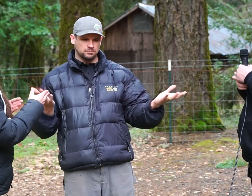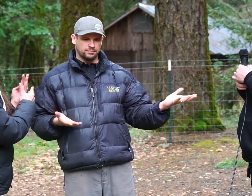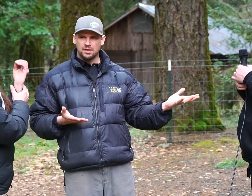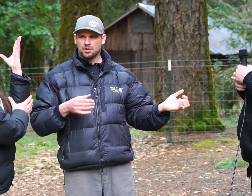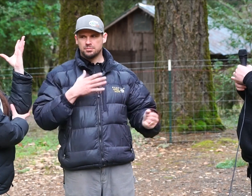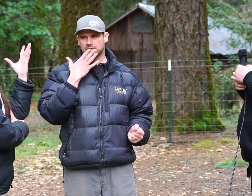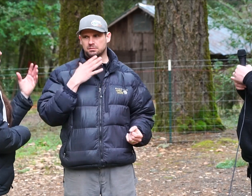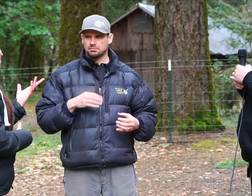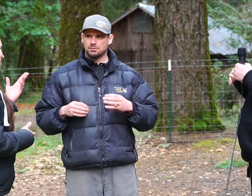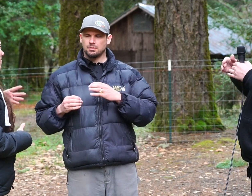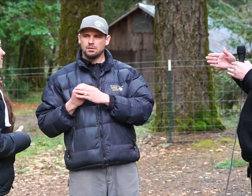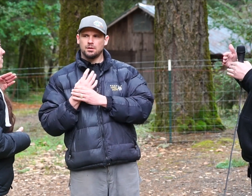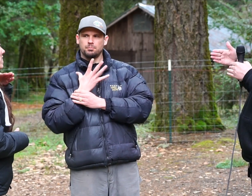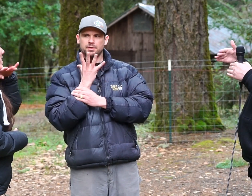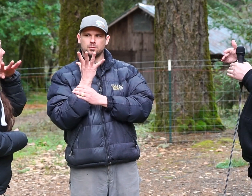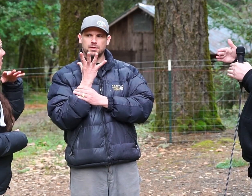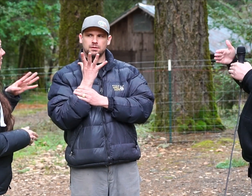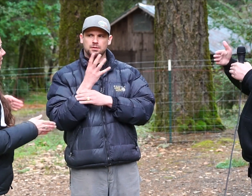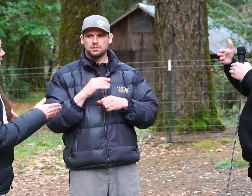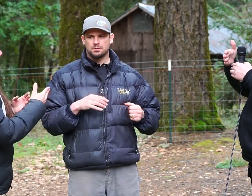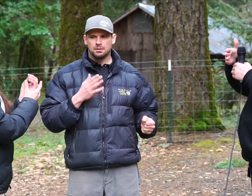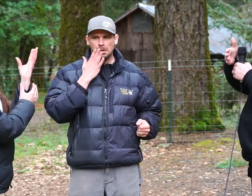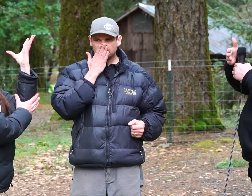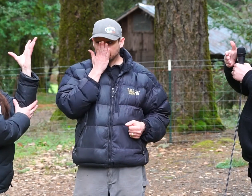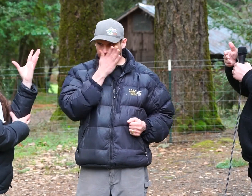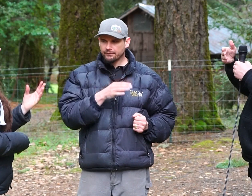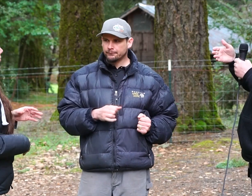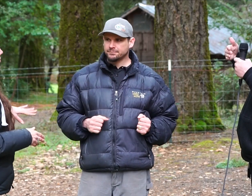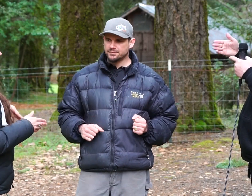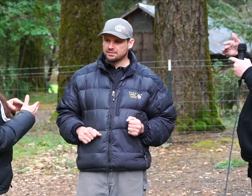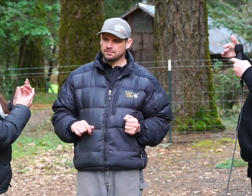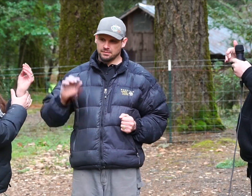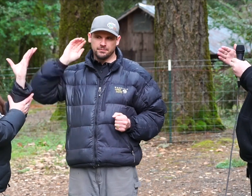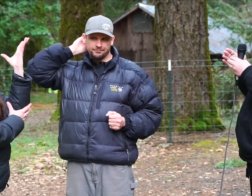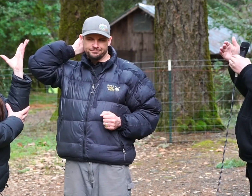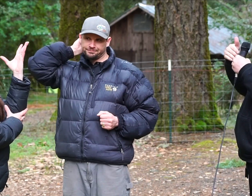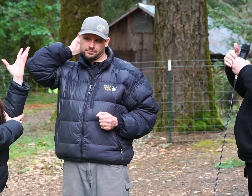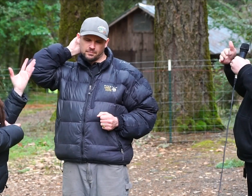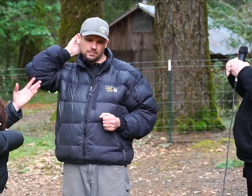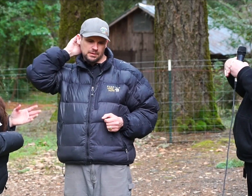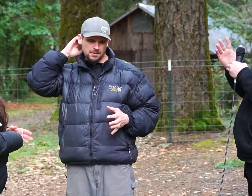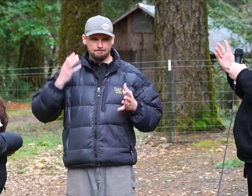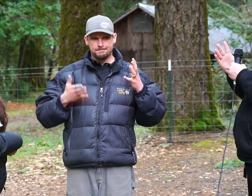because you have it's a water solution with the nutrients so you have the or maybe nutrient water plant